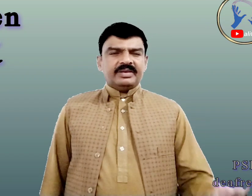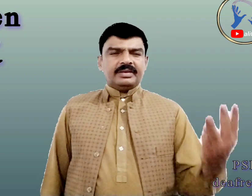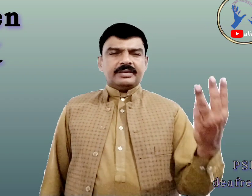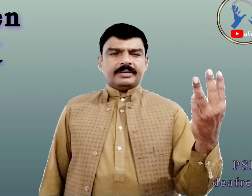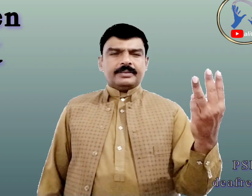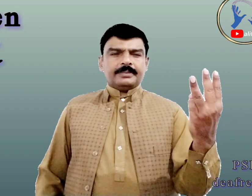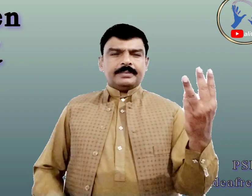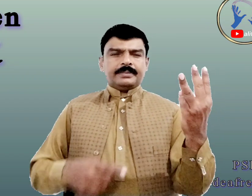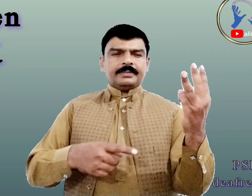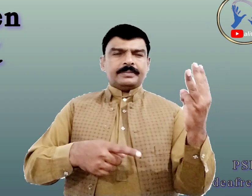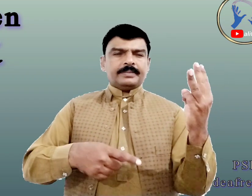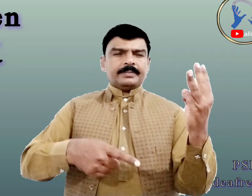between,